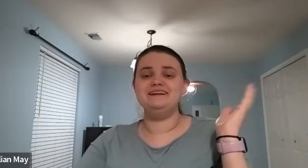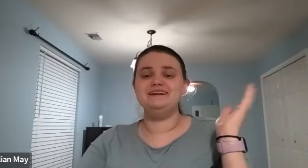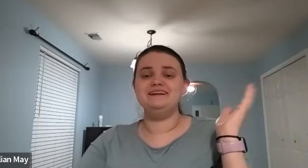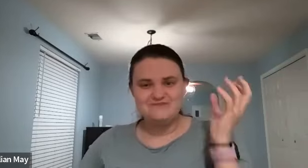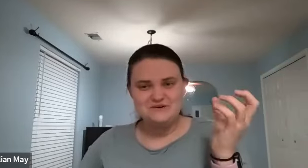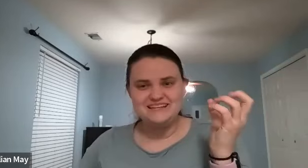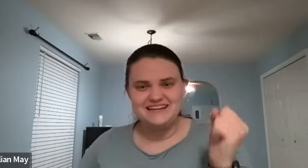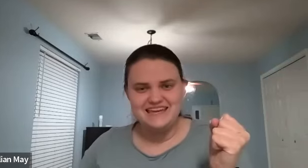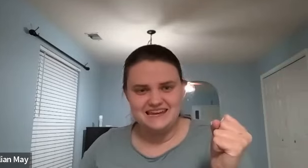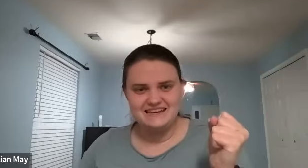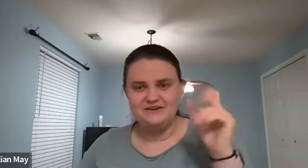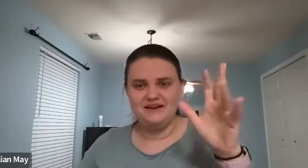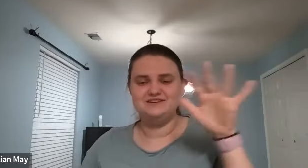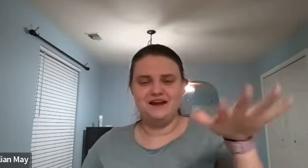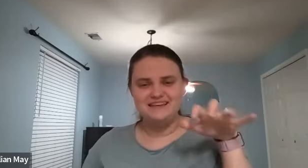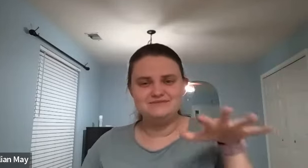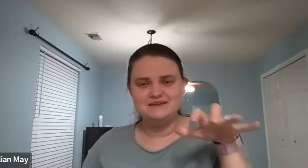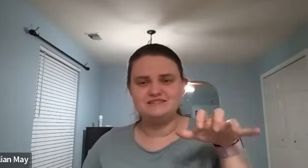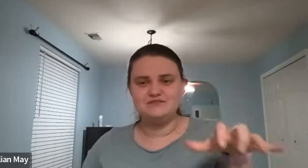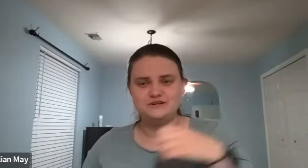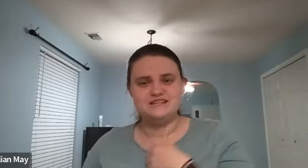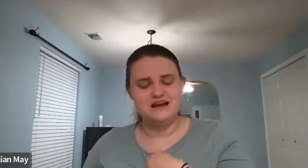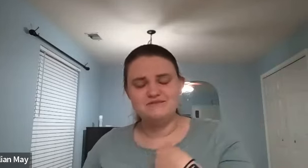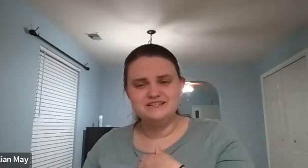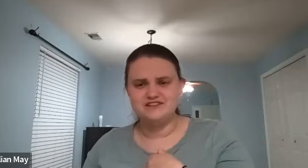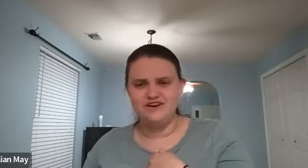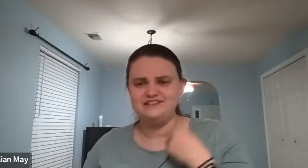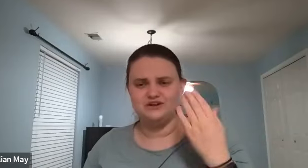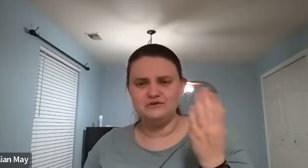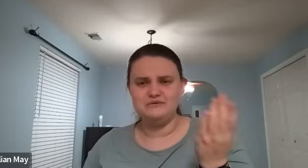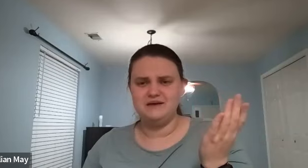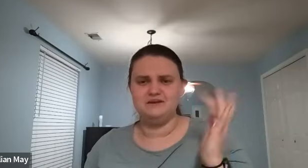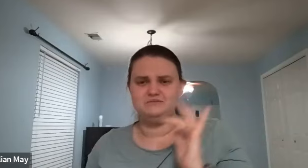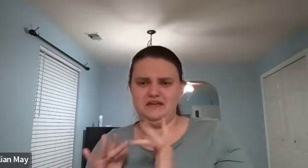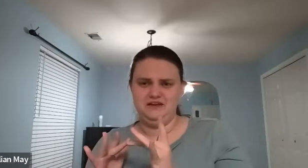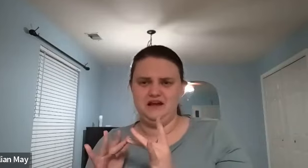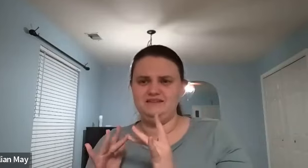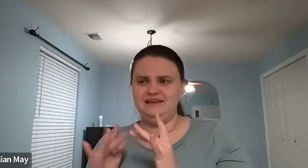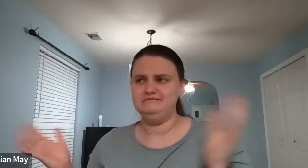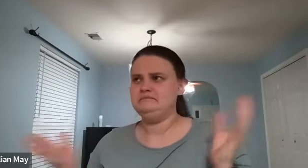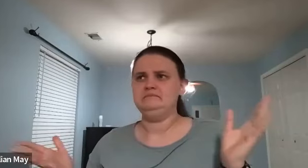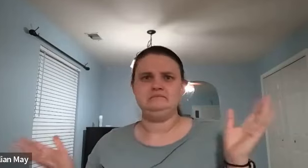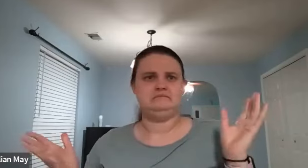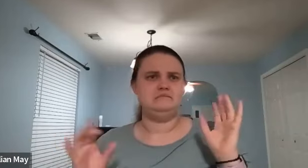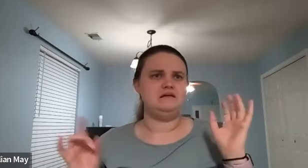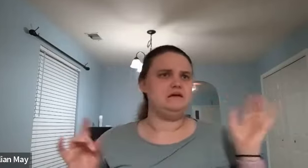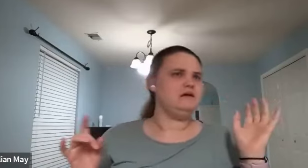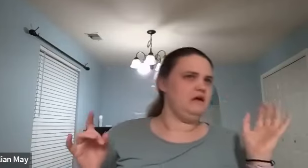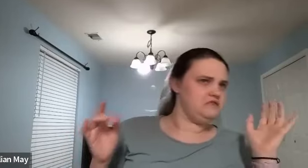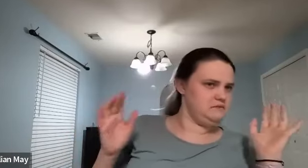I froze again. Okay, sorry. I keep seeing myself freeze, and I'm really sorry. I don't know what's happening with my internet. Like, I think it might